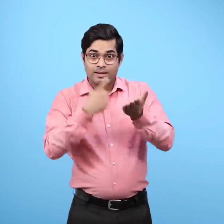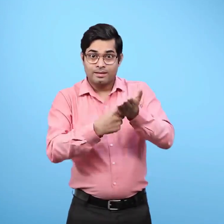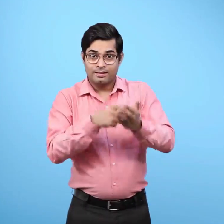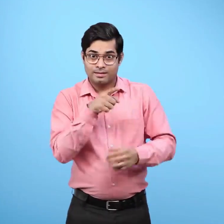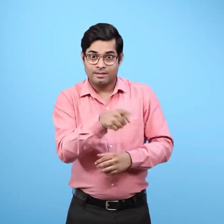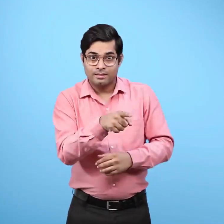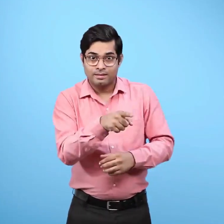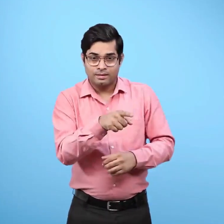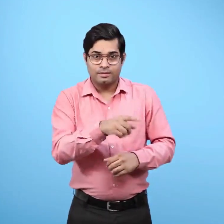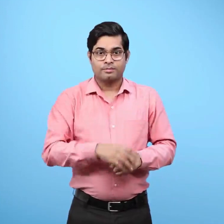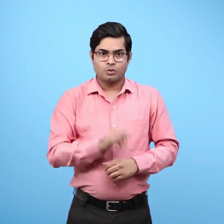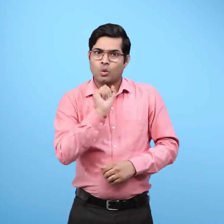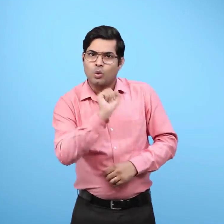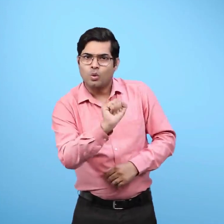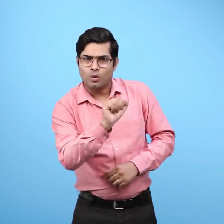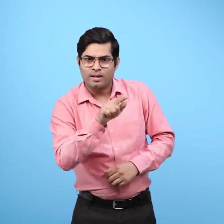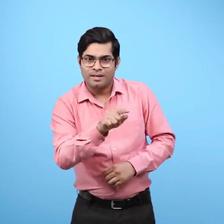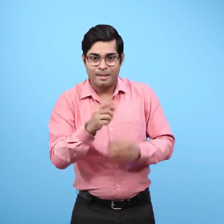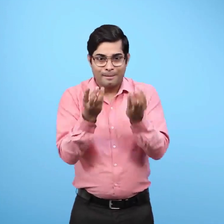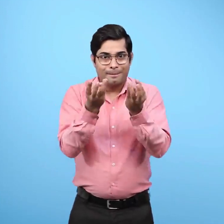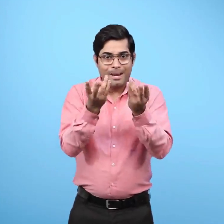Rohini tested the angle of the maths book